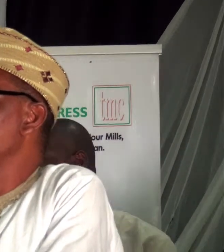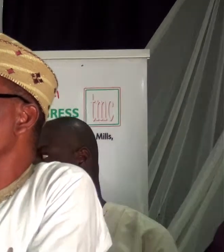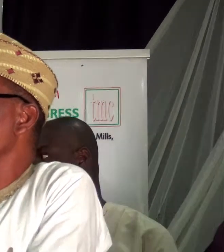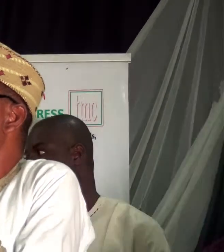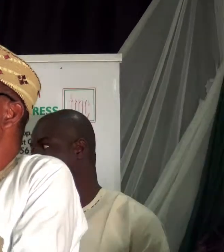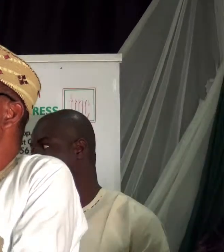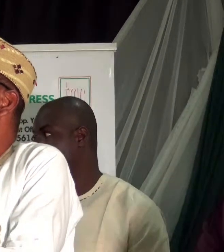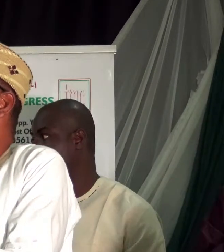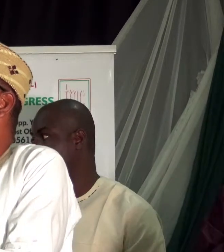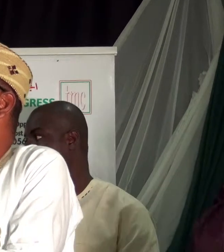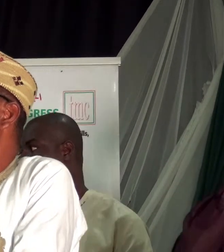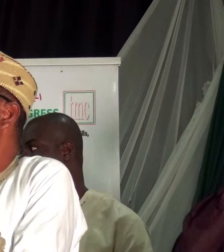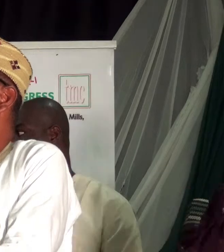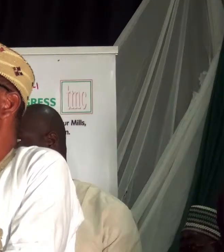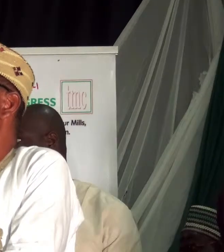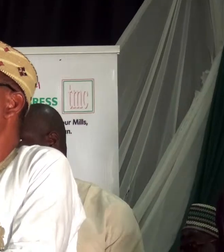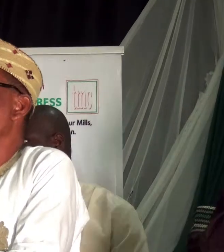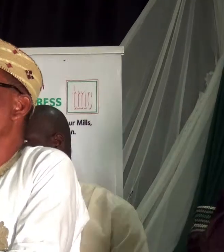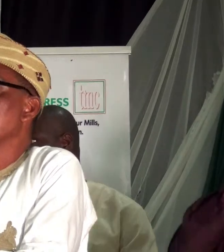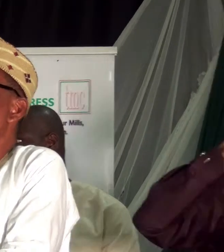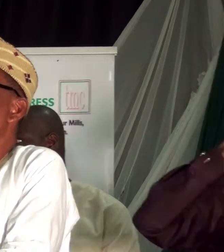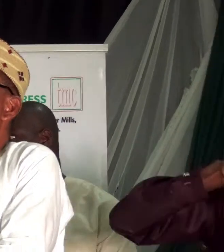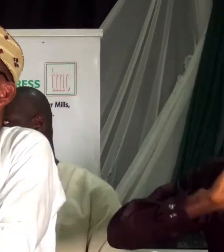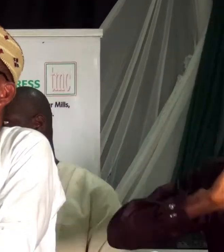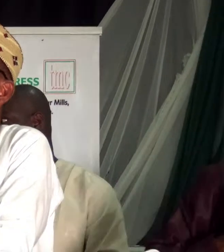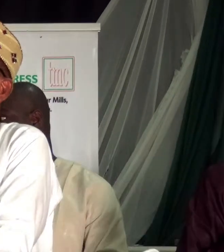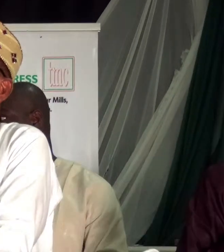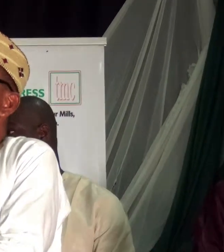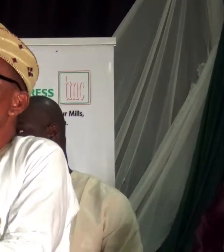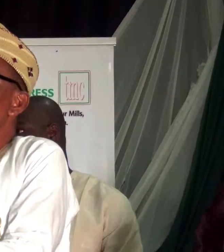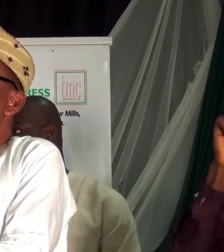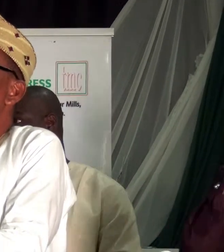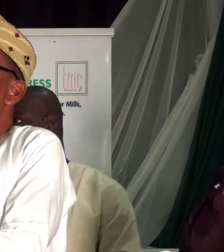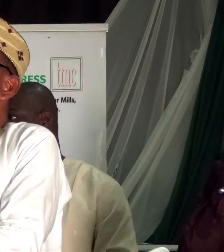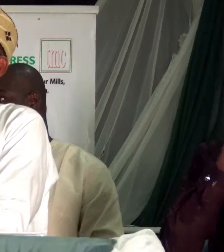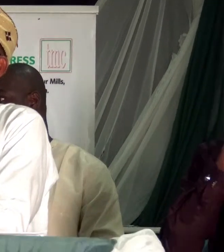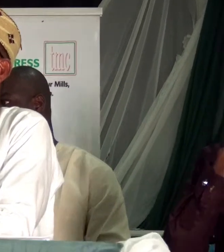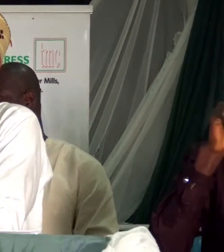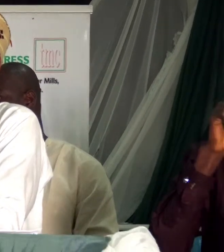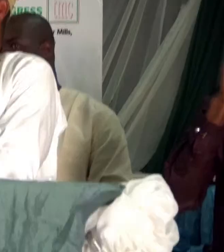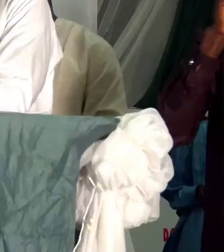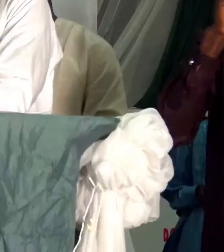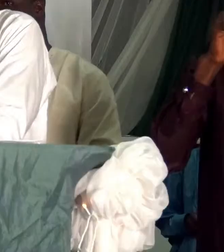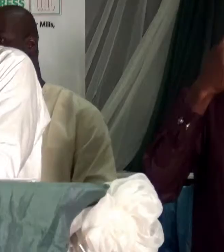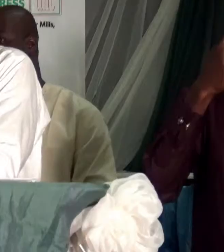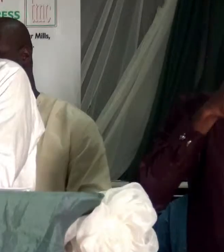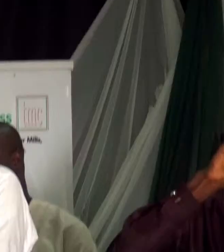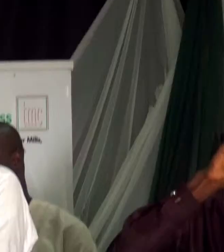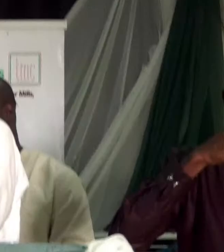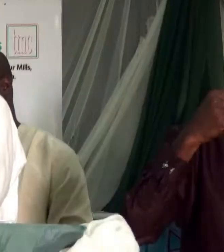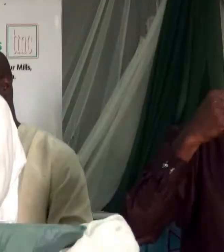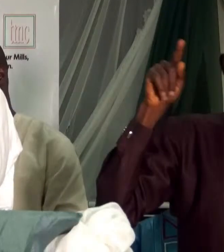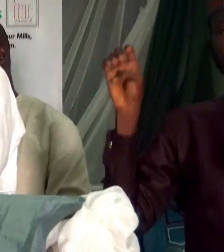eni kokan wa ba se to ko si mo se fe ki wa to ti yayo ni pada di